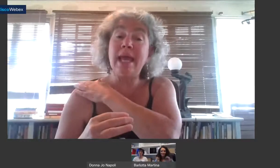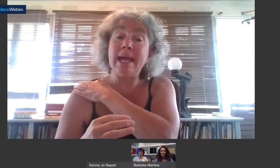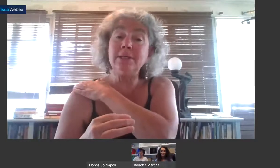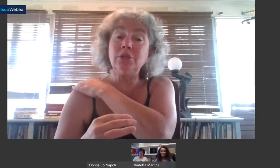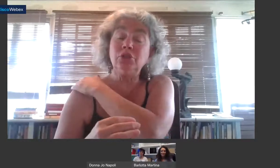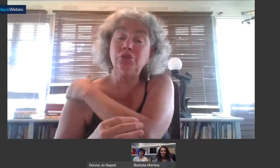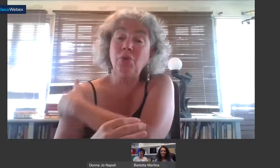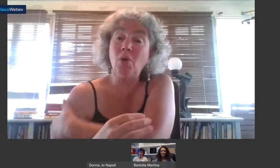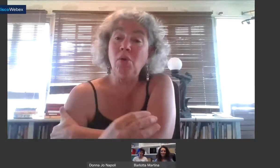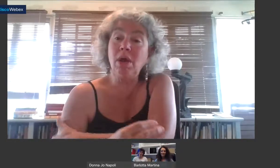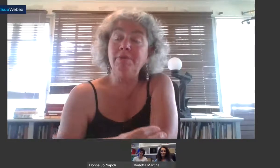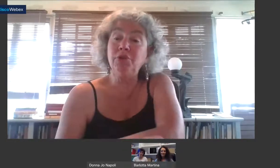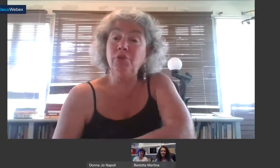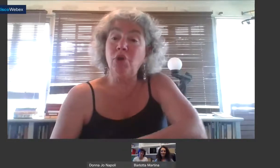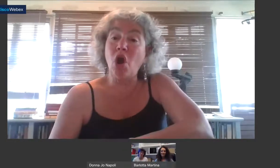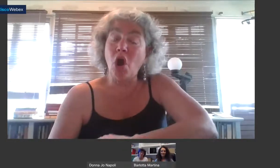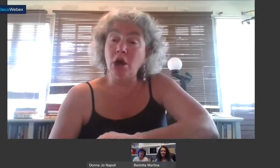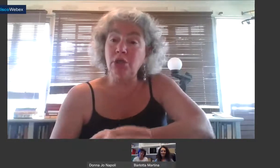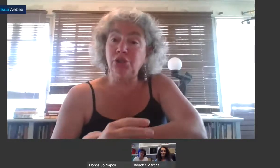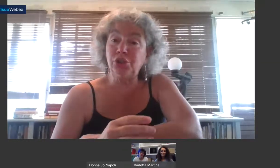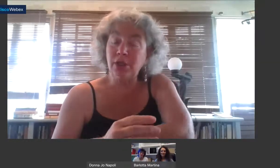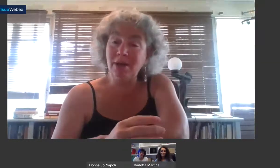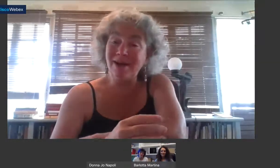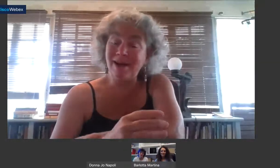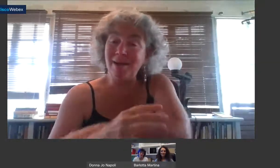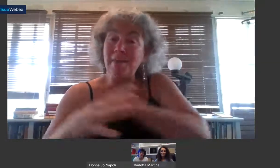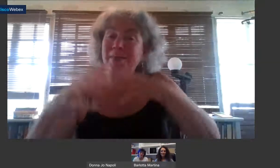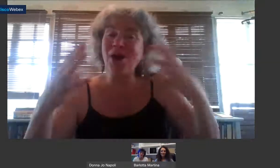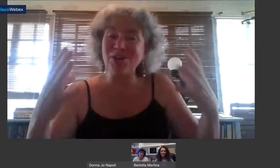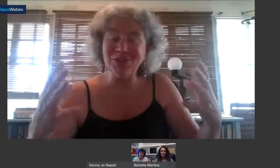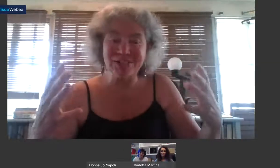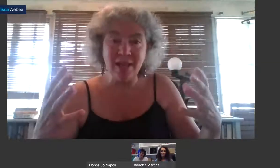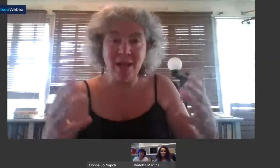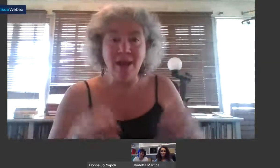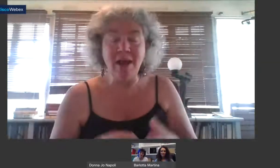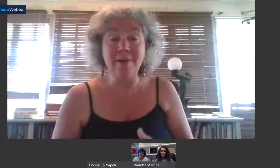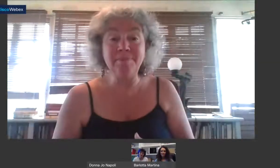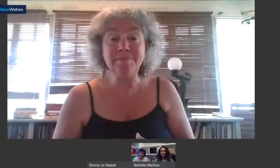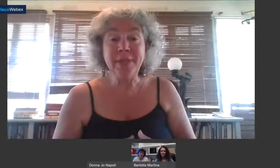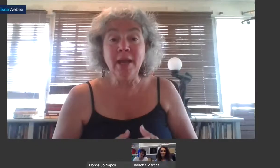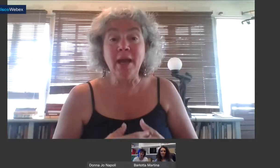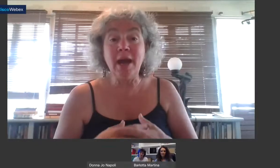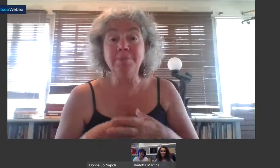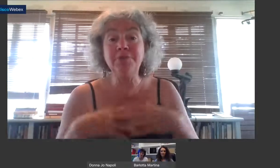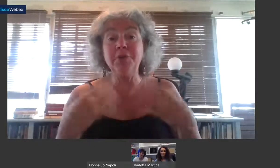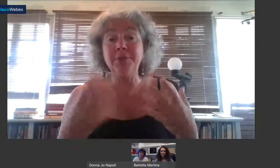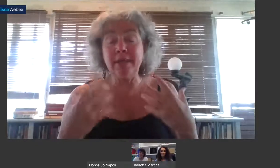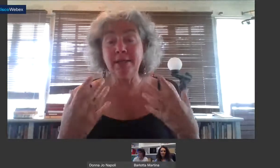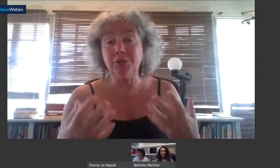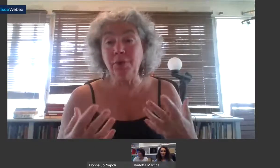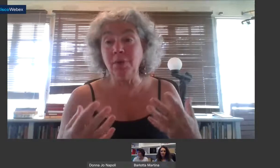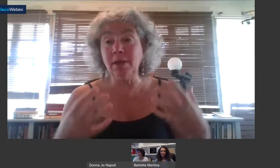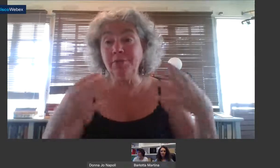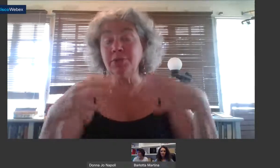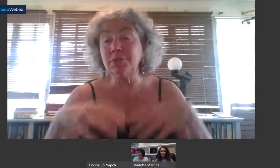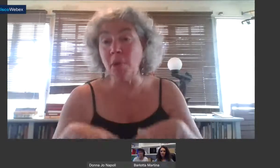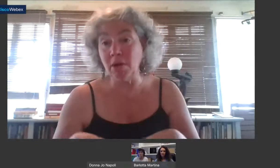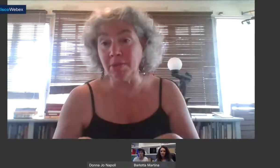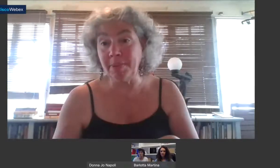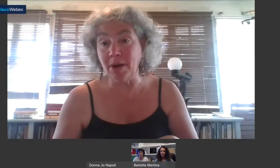get control of your large parts before you get control of your smaller